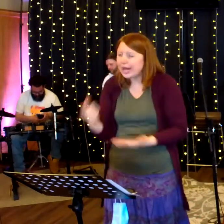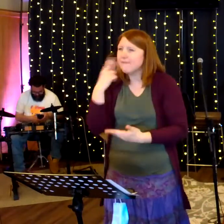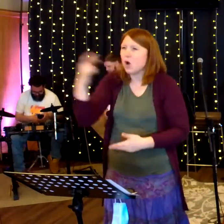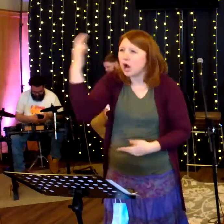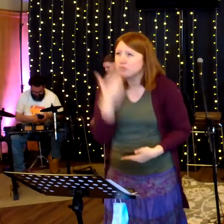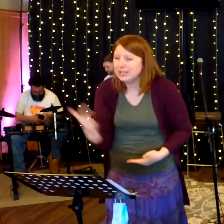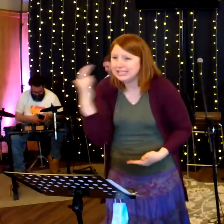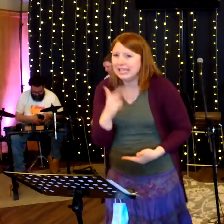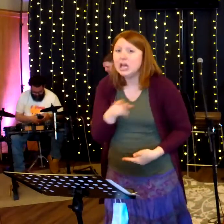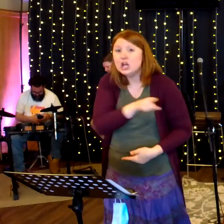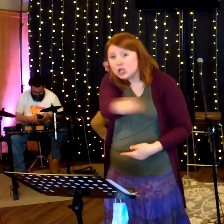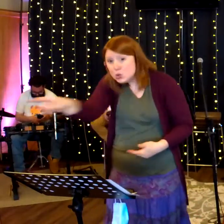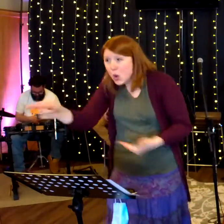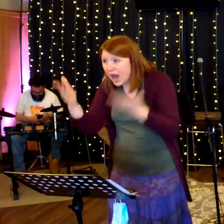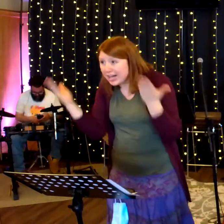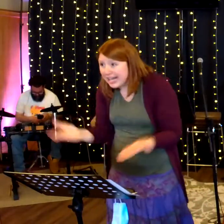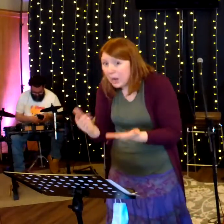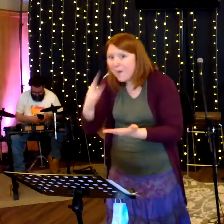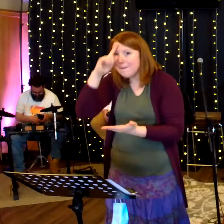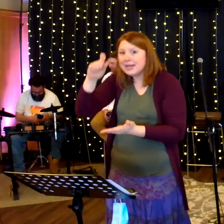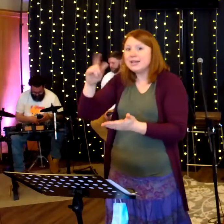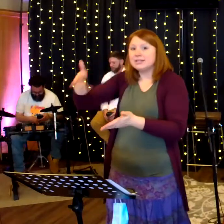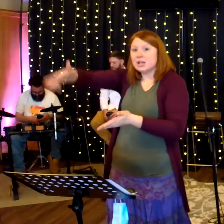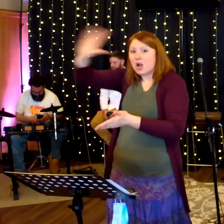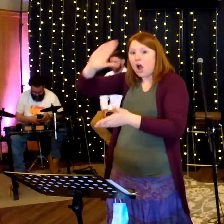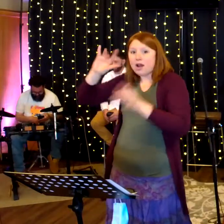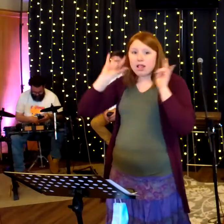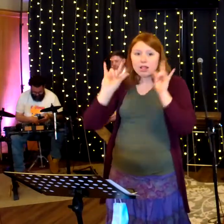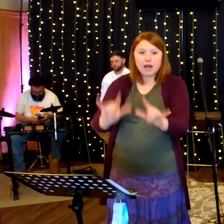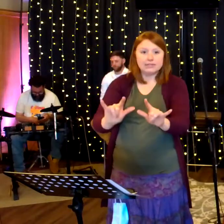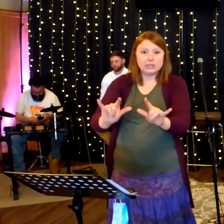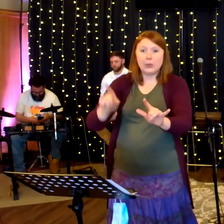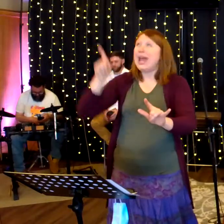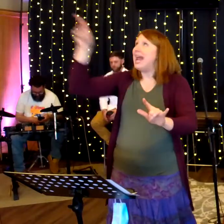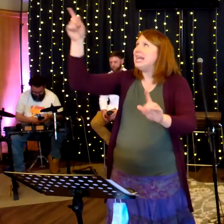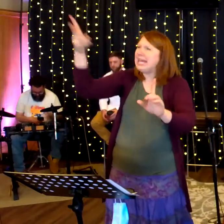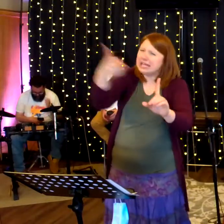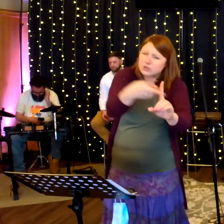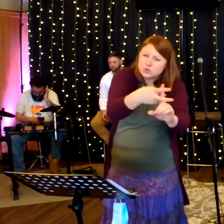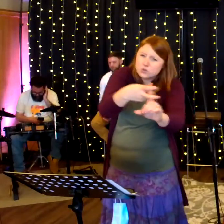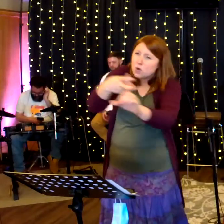of the goodness and the grace of God, and he is drawing you in right now.